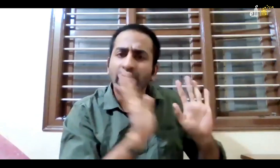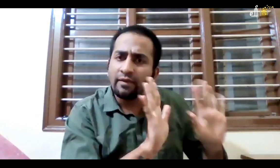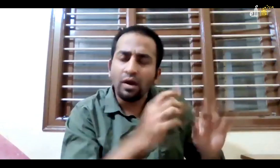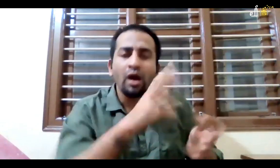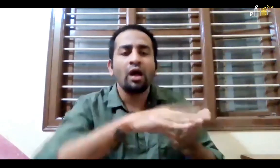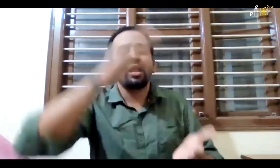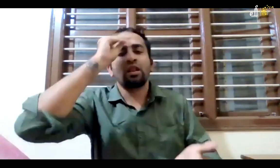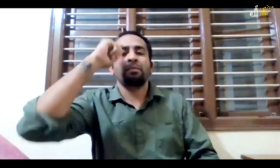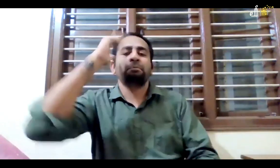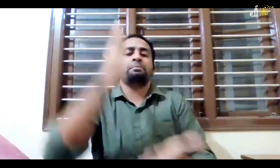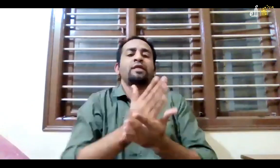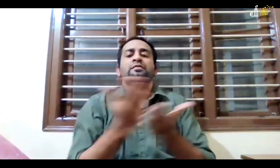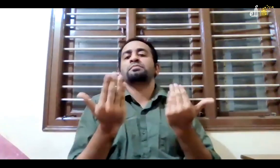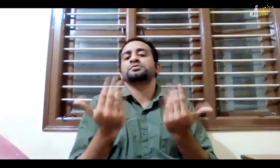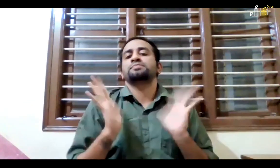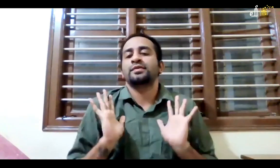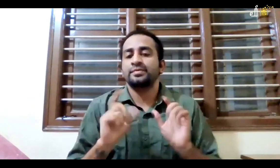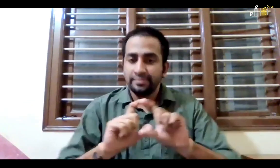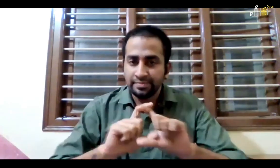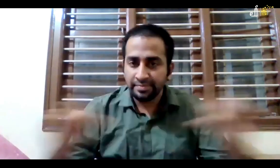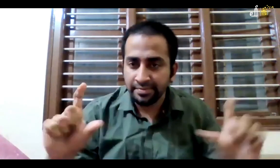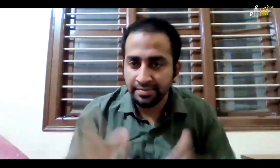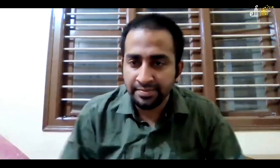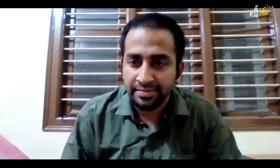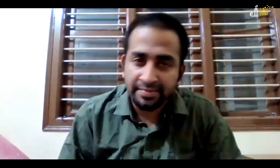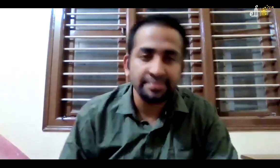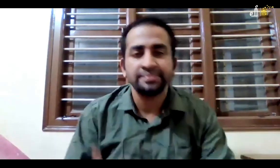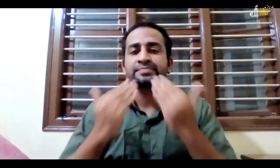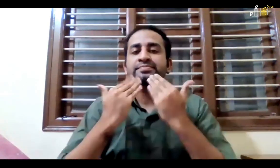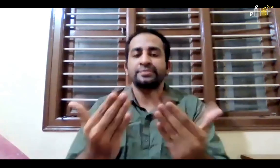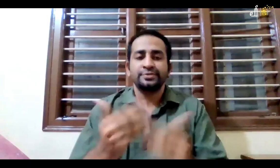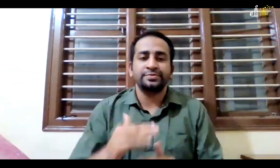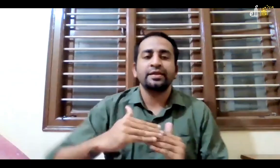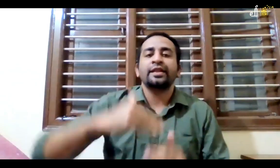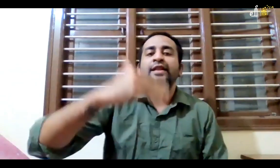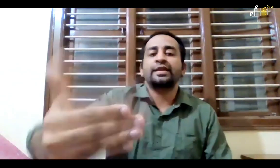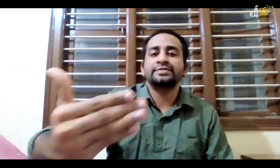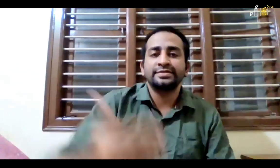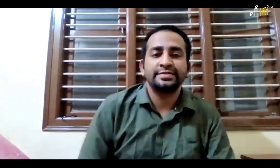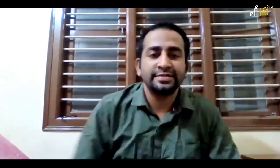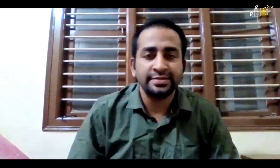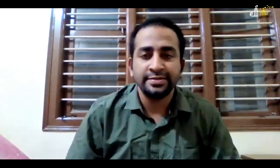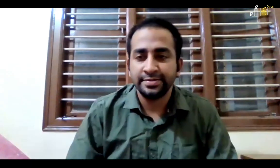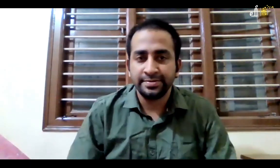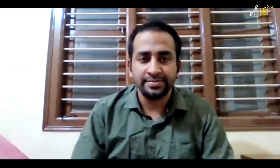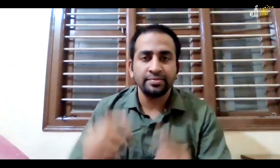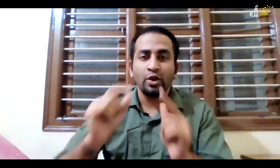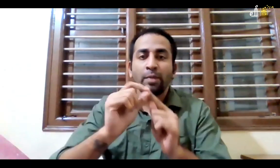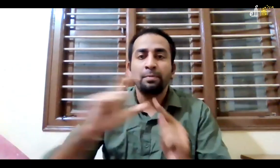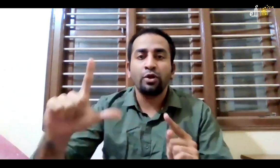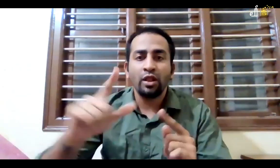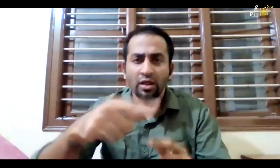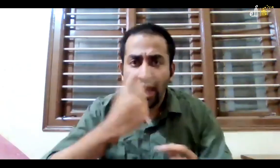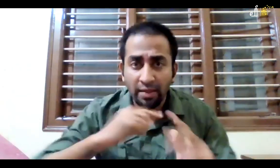the hearing people, for the deaf people. It will have voicing and it will be more believable, just not for us but for everyone. Yeah, thank you so